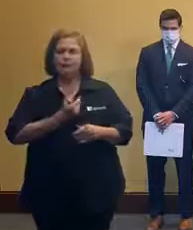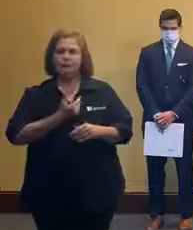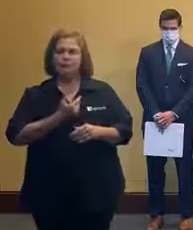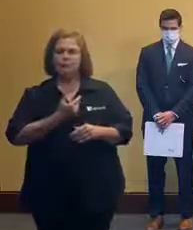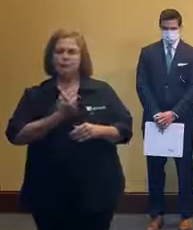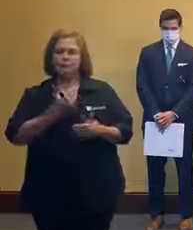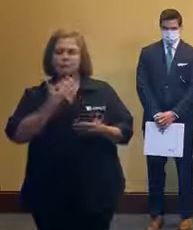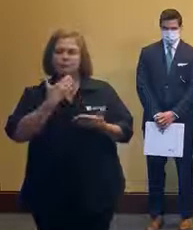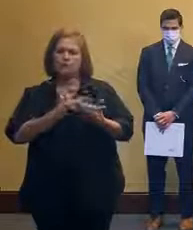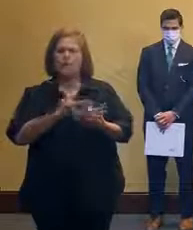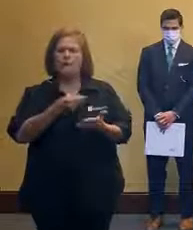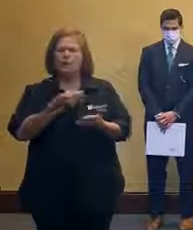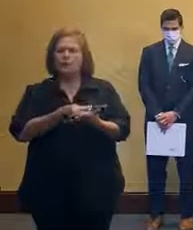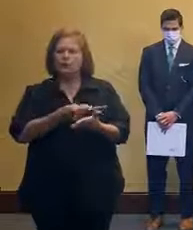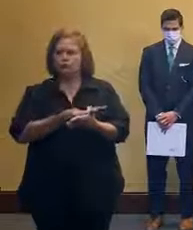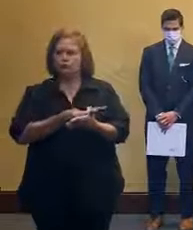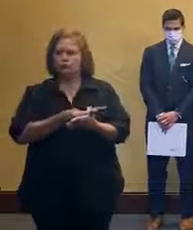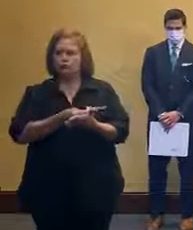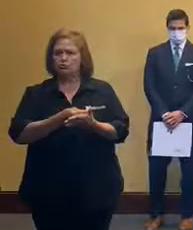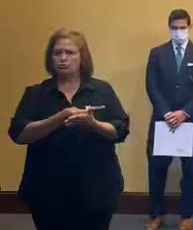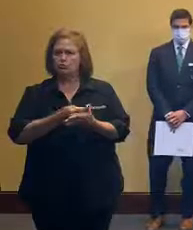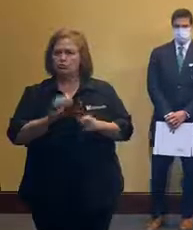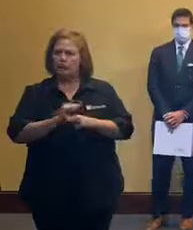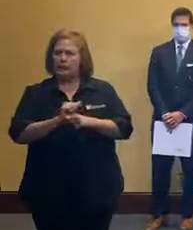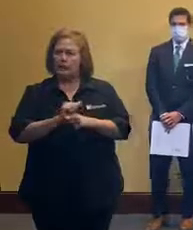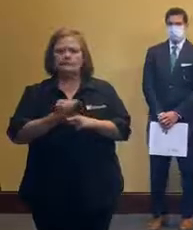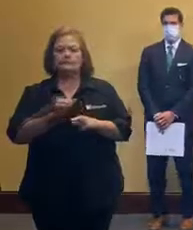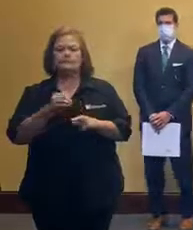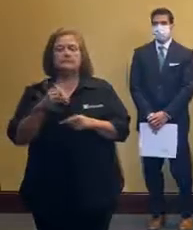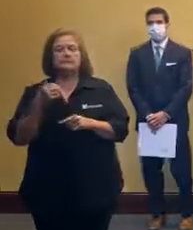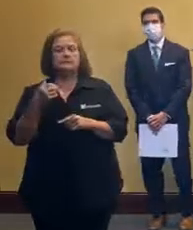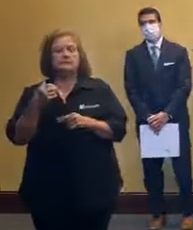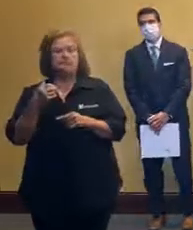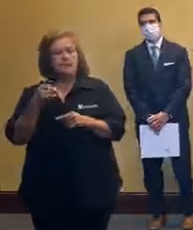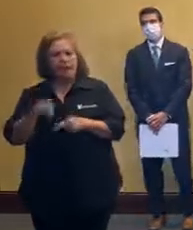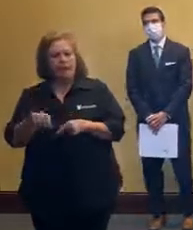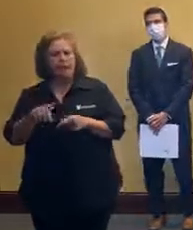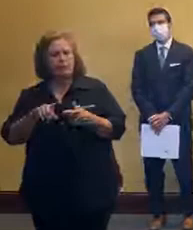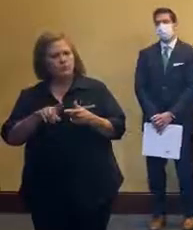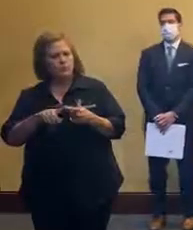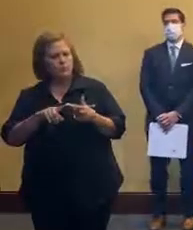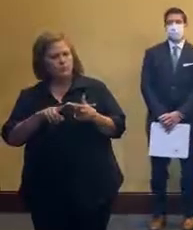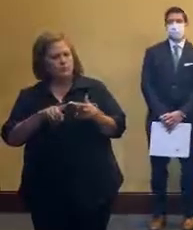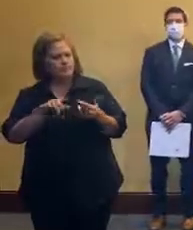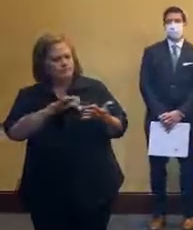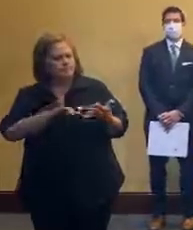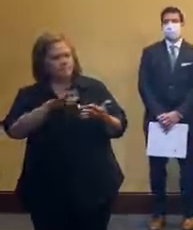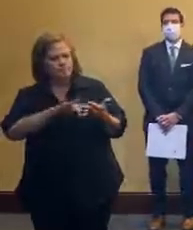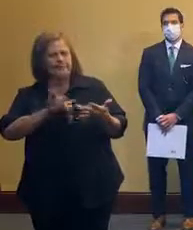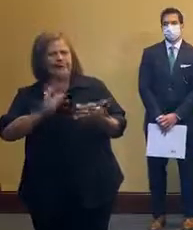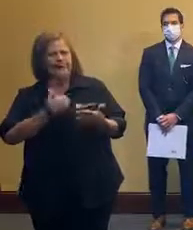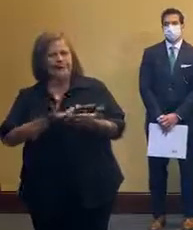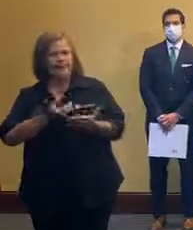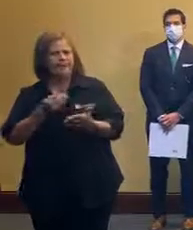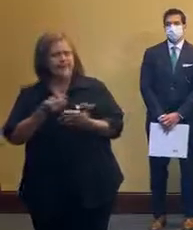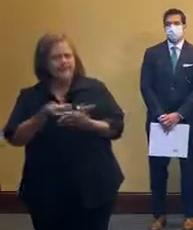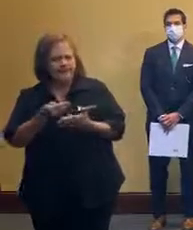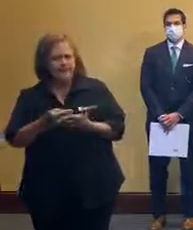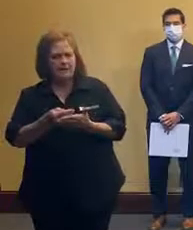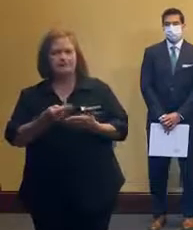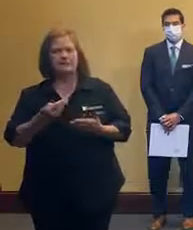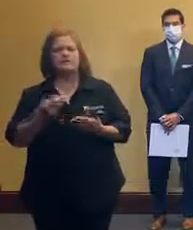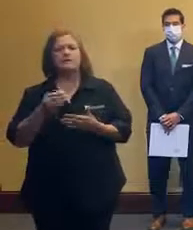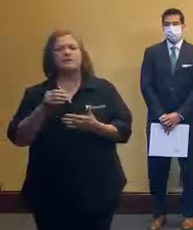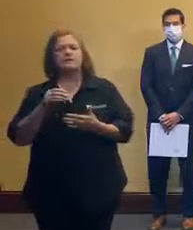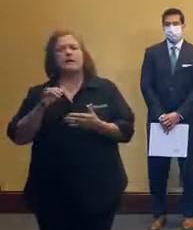for example, something that we started, again, looking at financial stability for the city. That